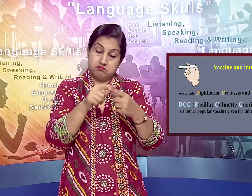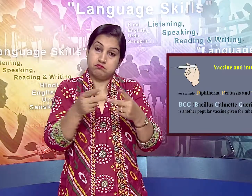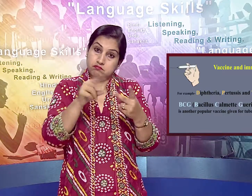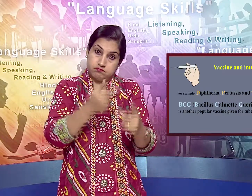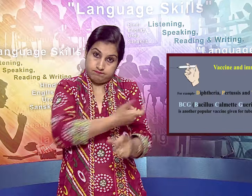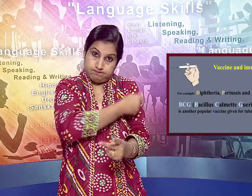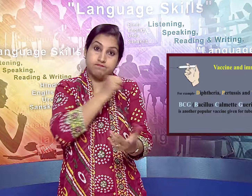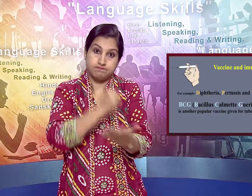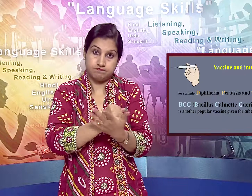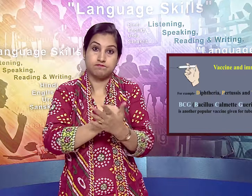is also required.